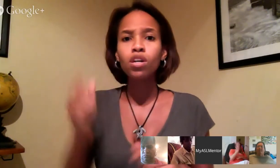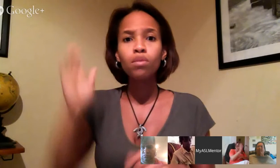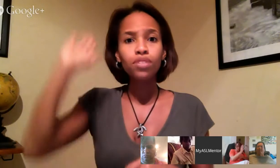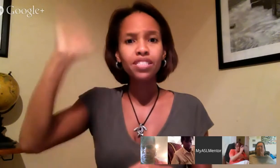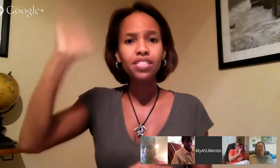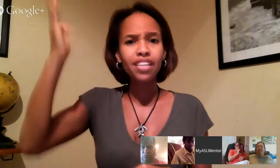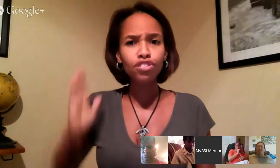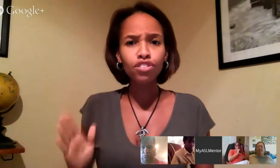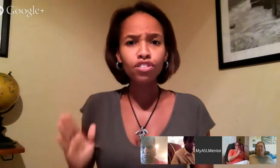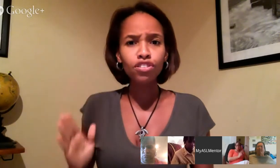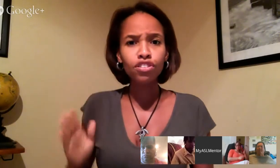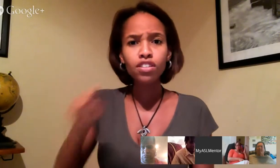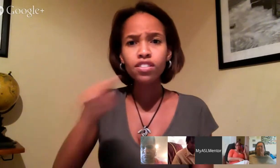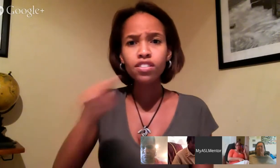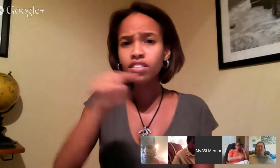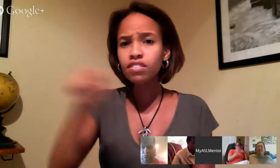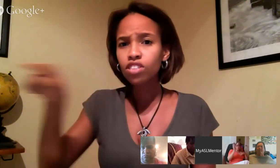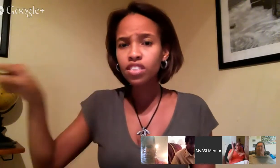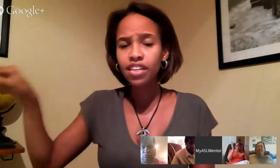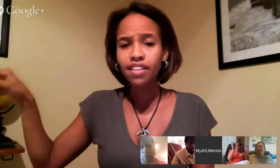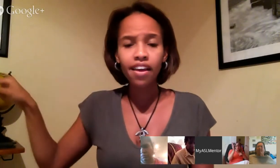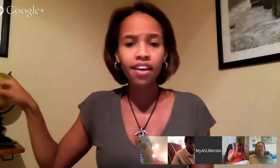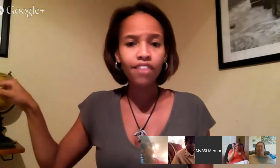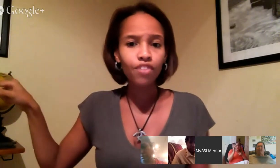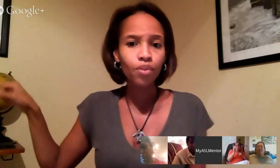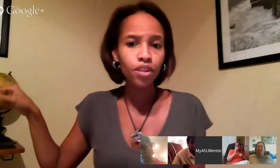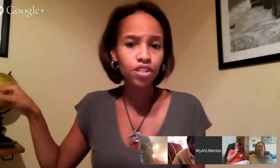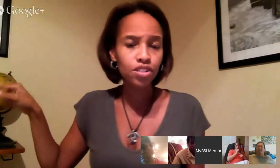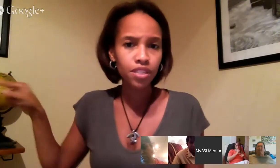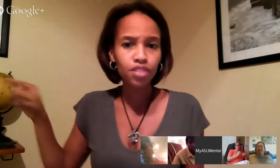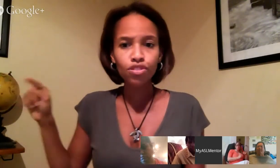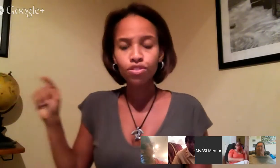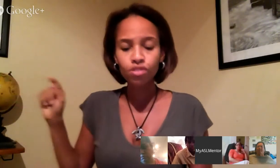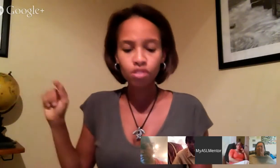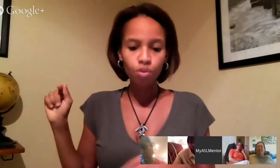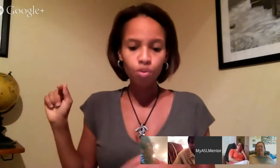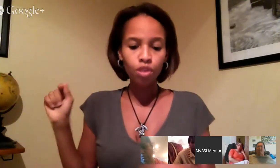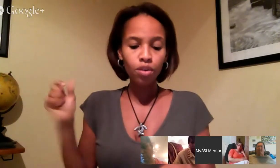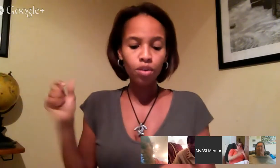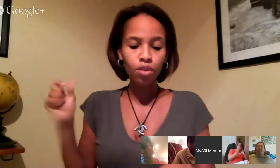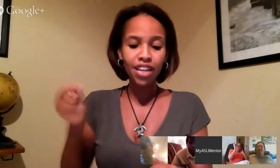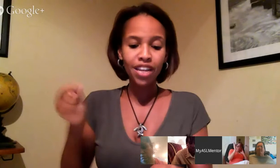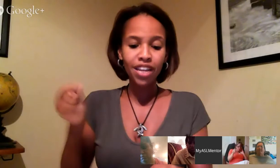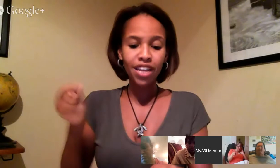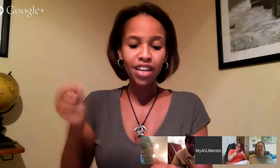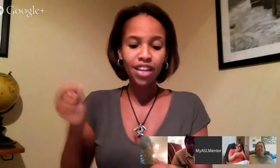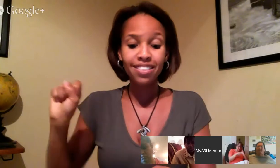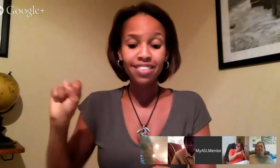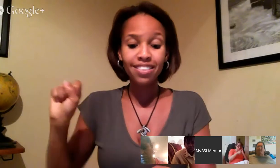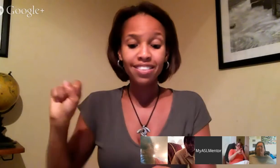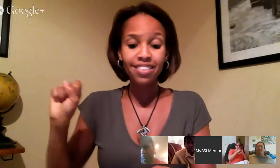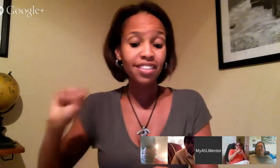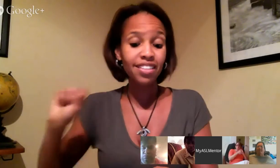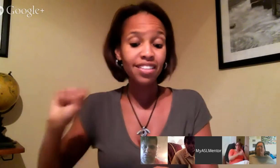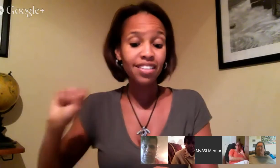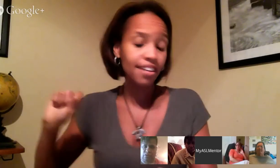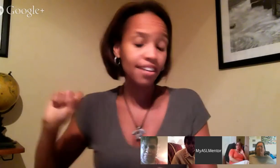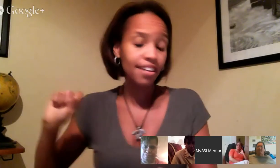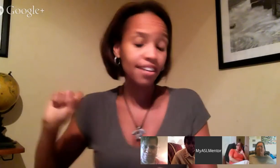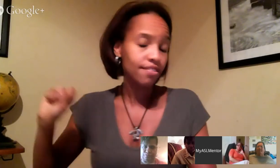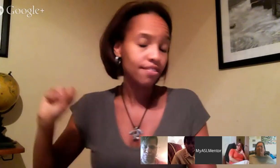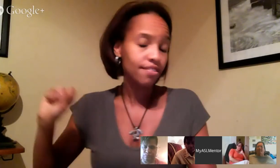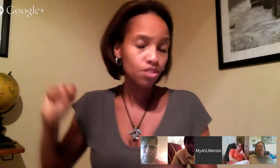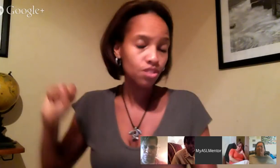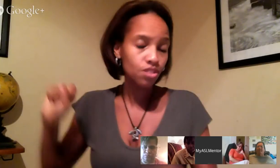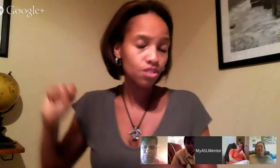Or presenters. You could sign they if you wanted to. Presenters. You don't want to forget the S at the end. So